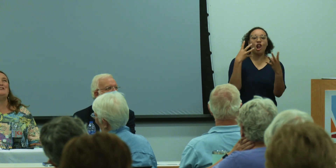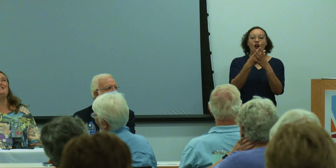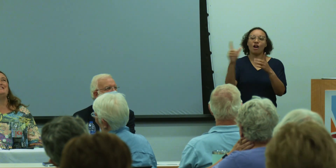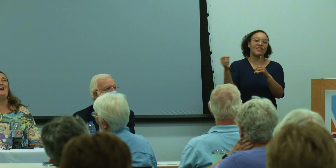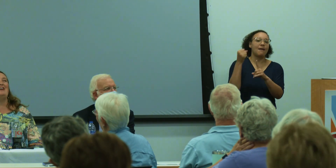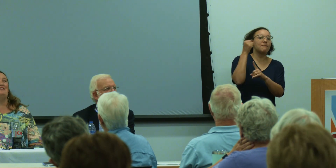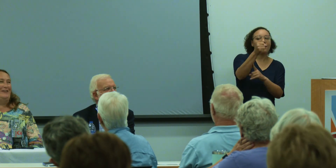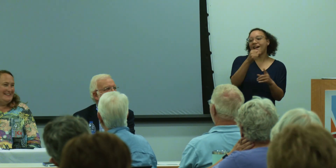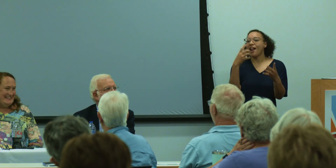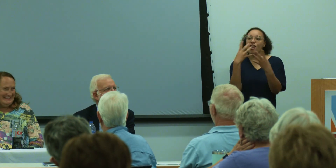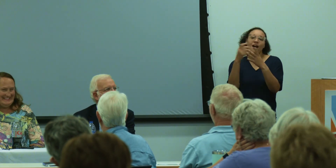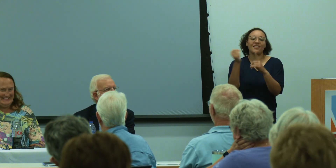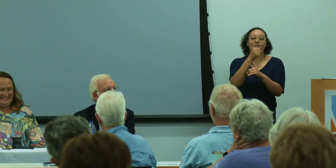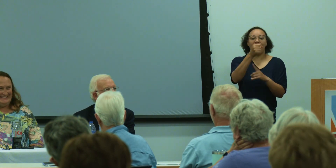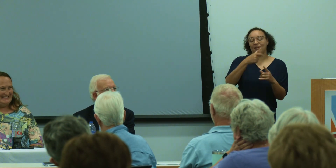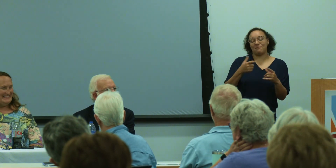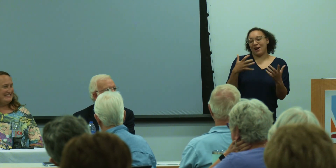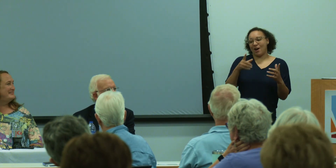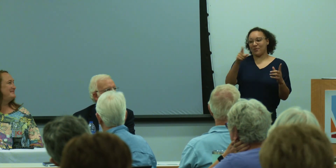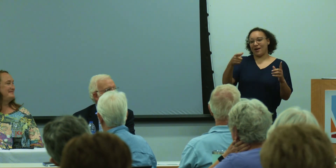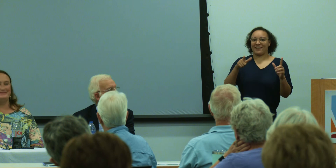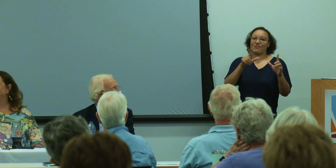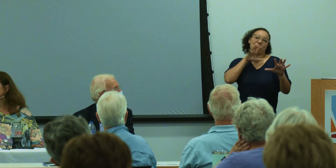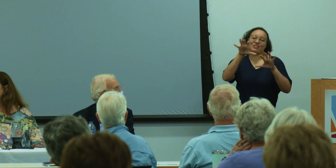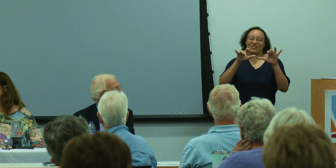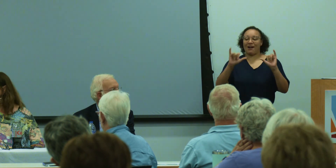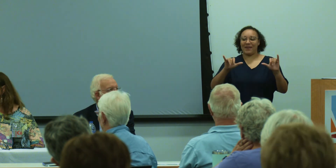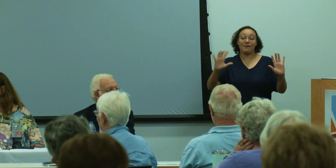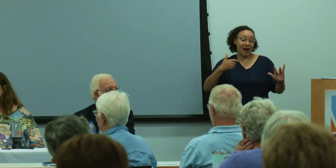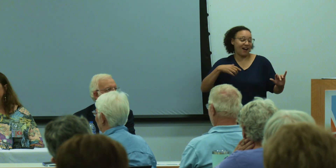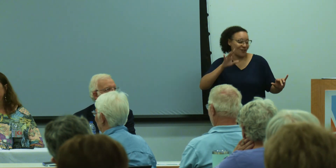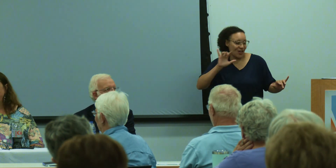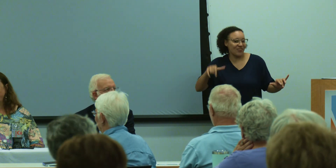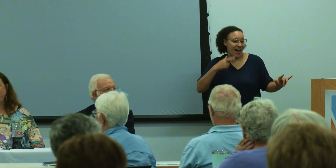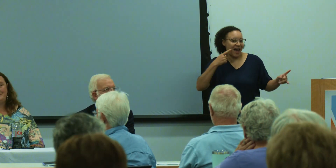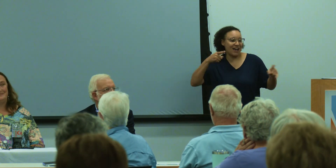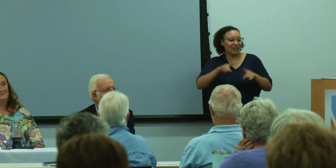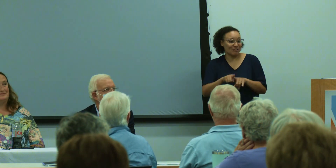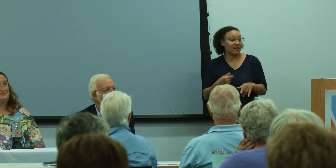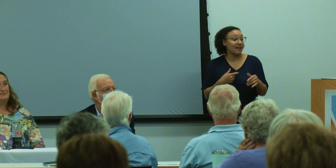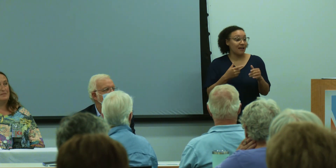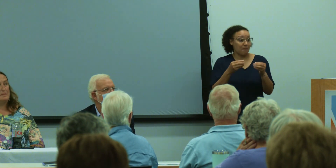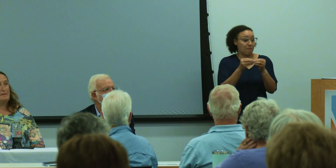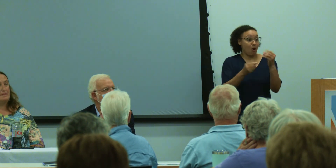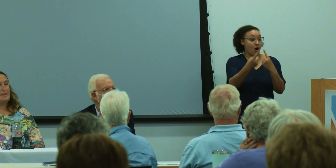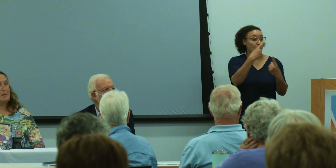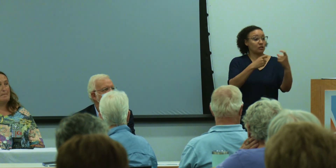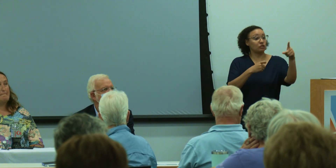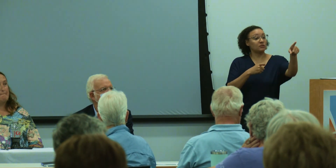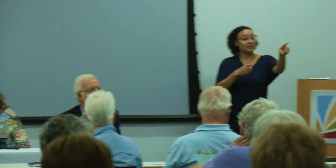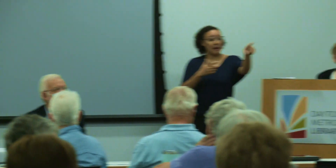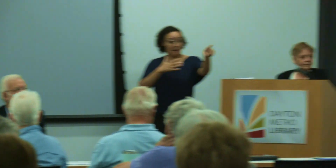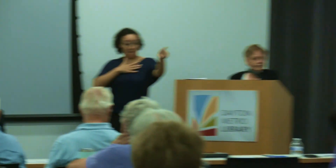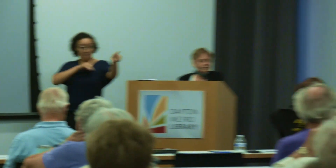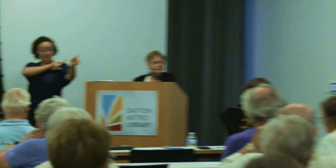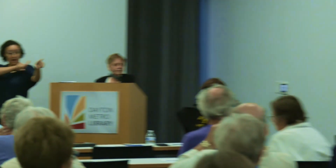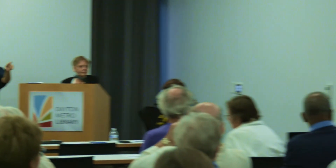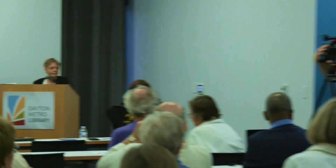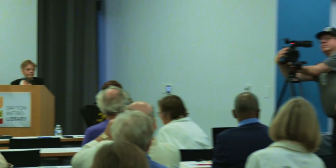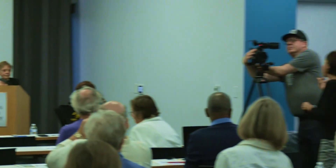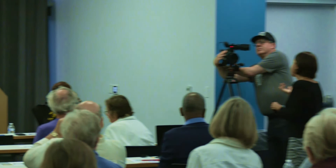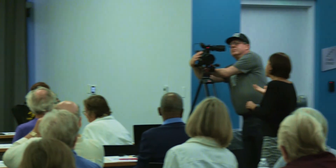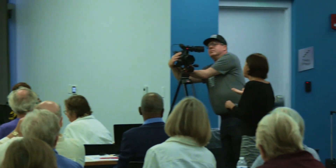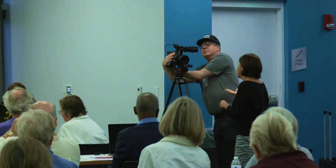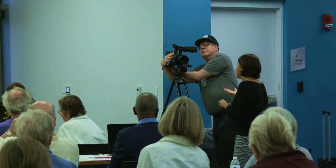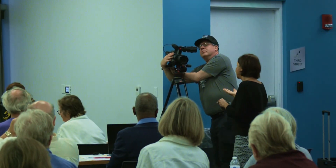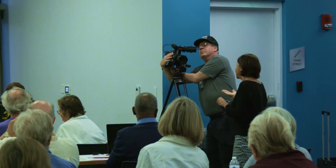have heard that. I have heard that. Okay, any other questions? Yes. So my question is directed to